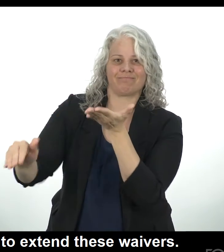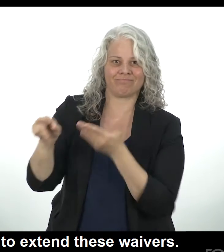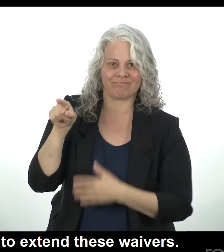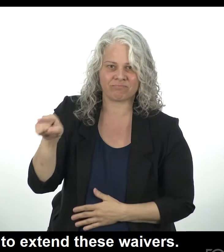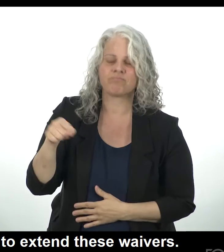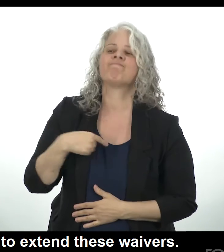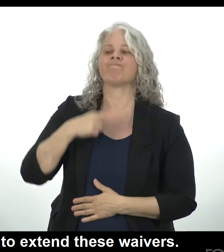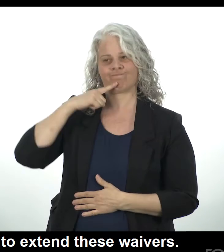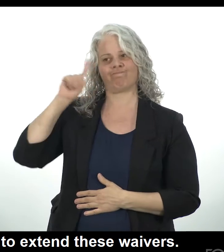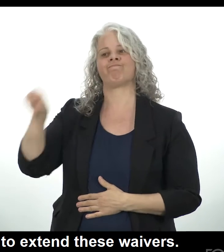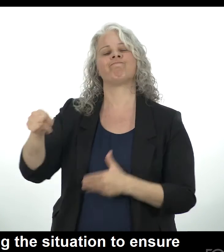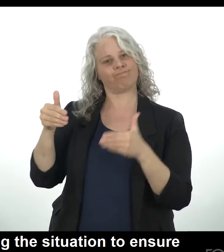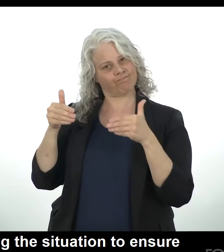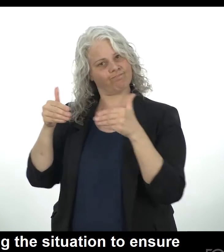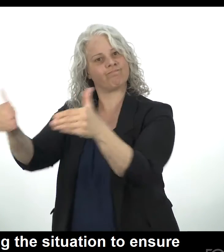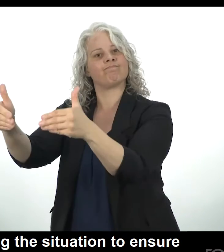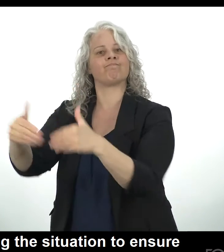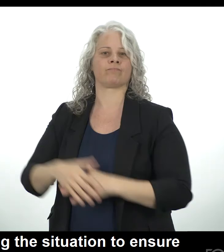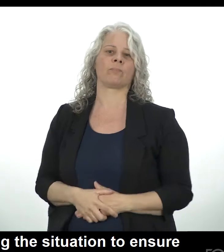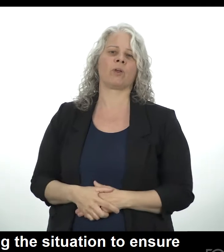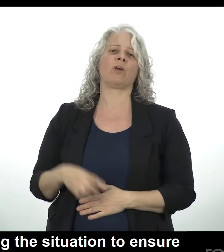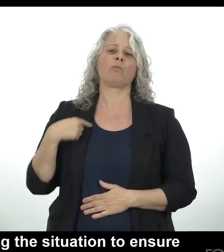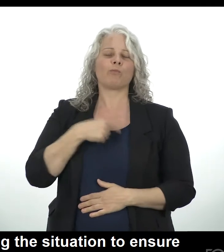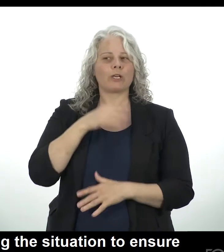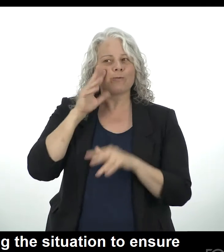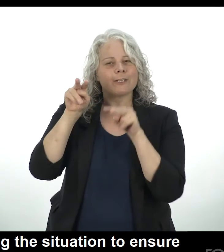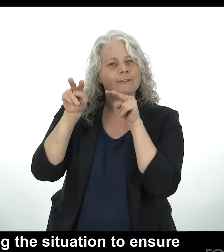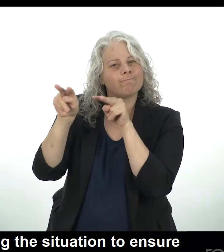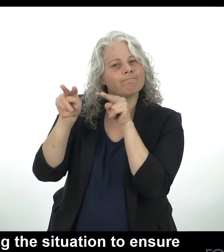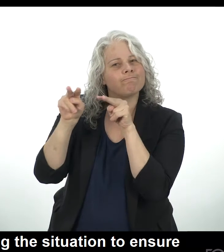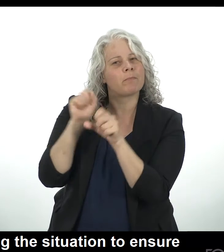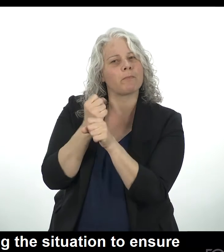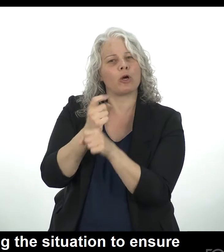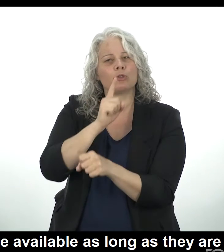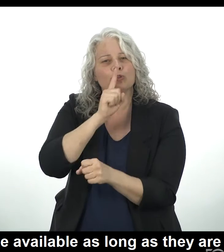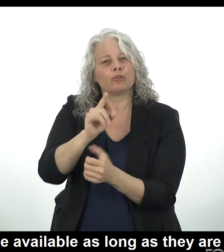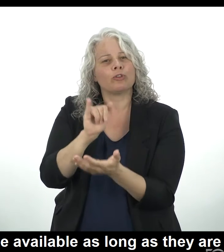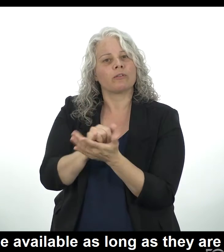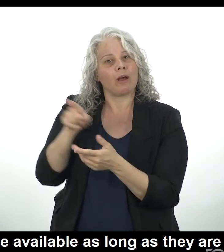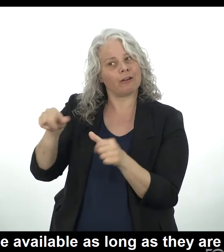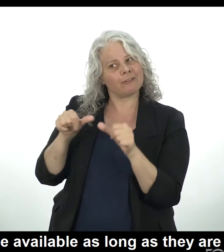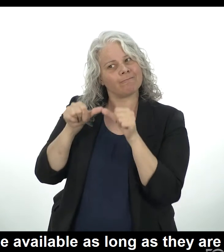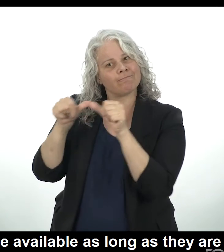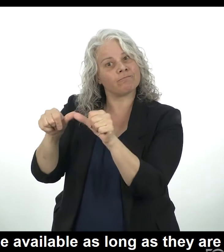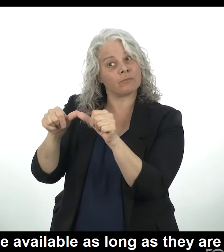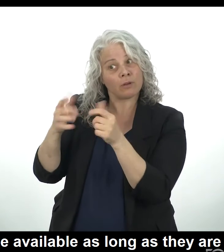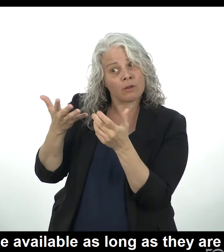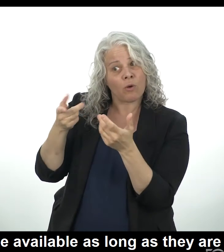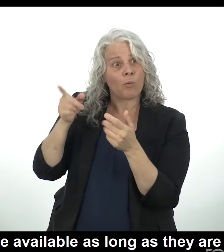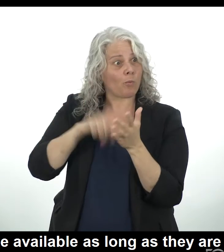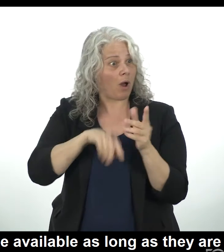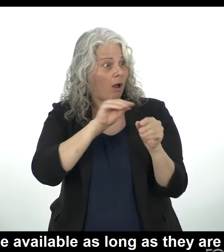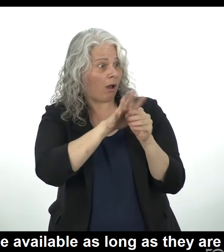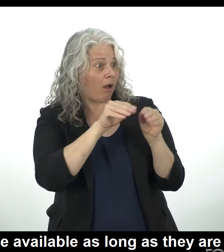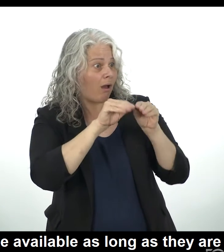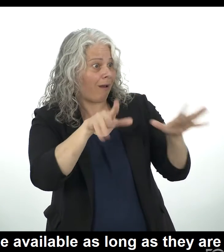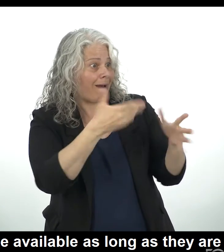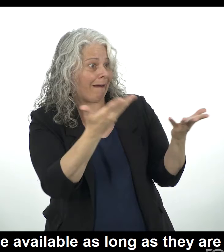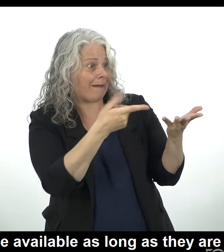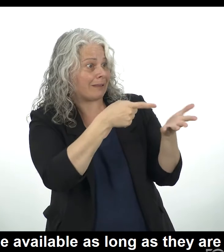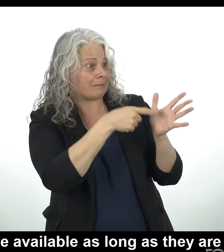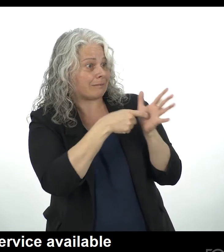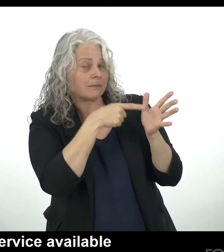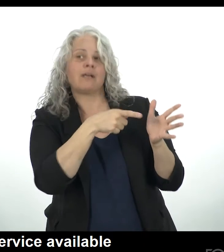to extend these waivers. We're going to keep on monitoring the situation to ensure that these waivers will continue to be available